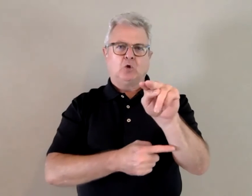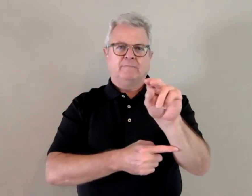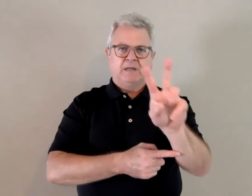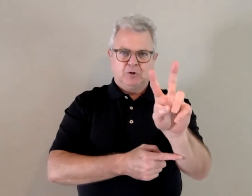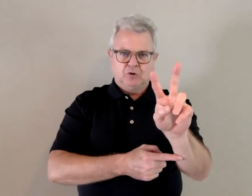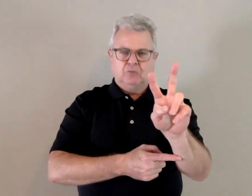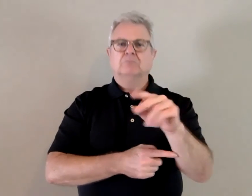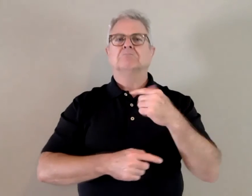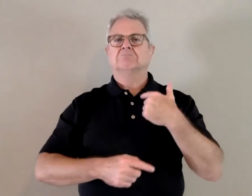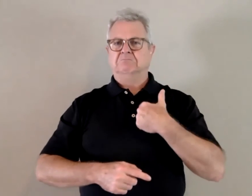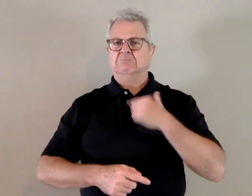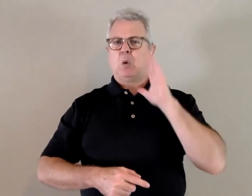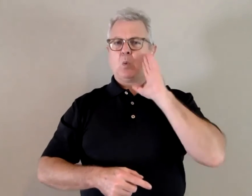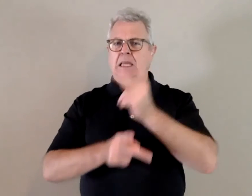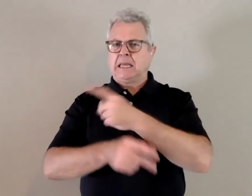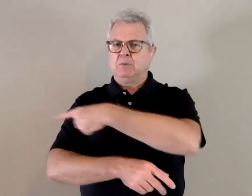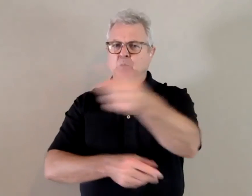proceed around mid-November.